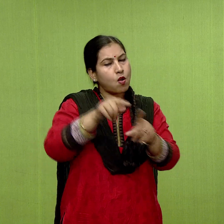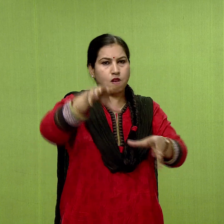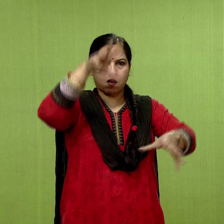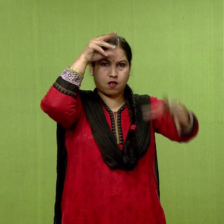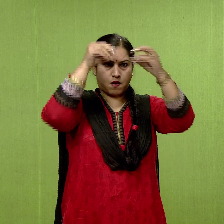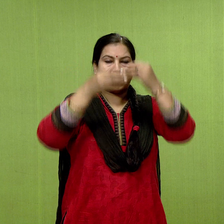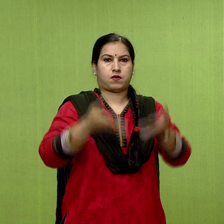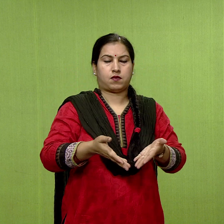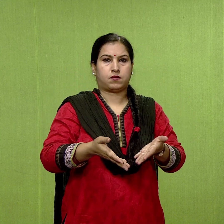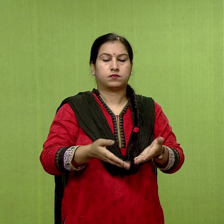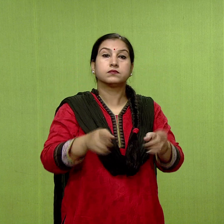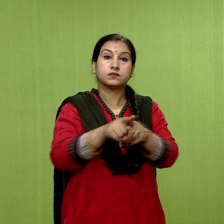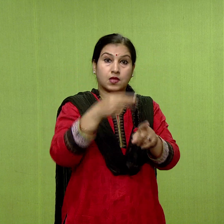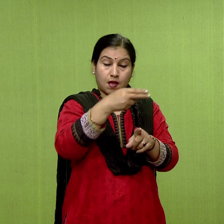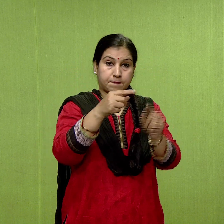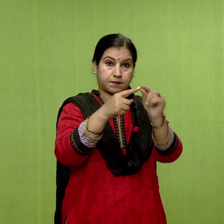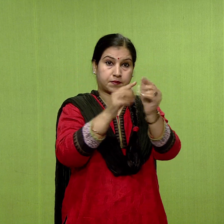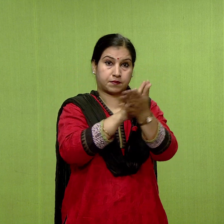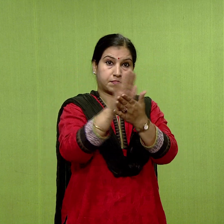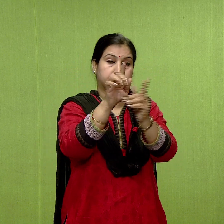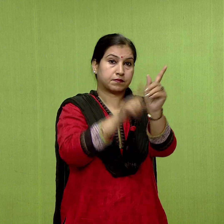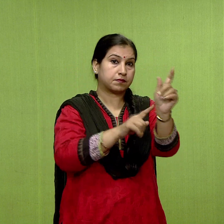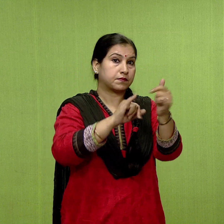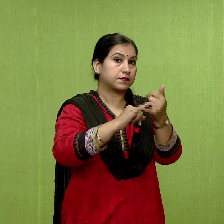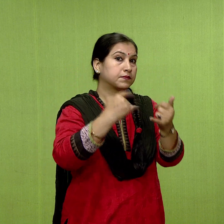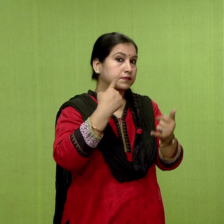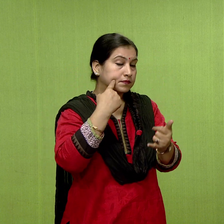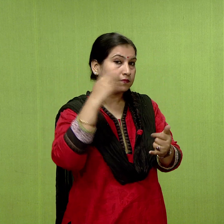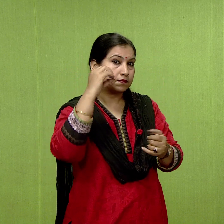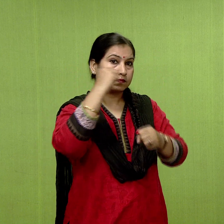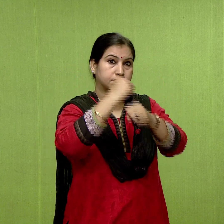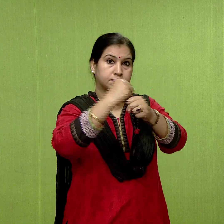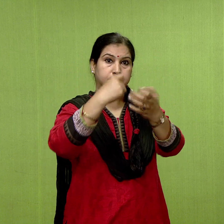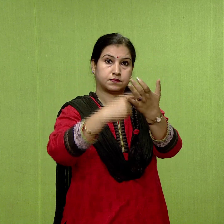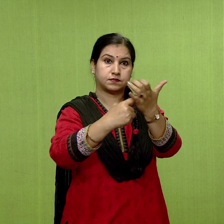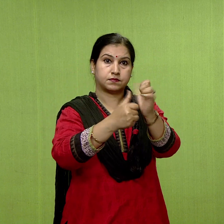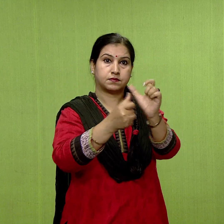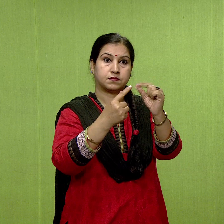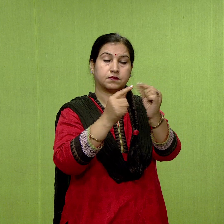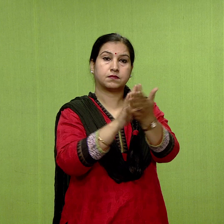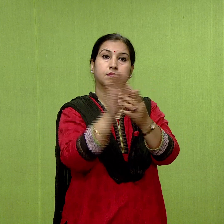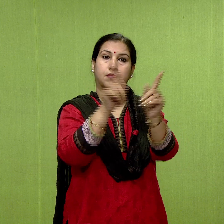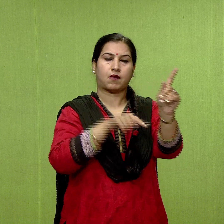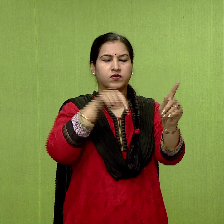So here, the physical characteristics of India will be studied.